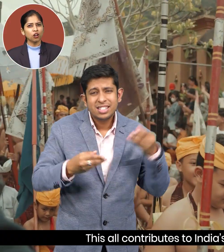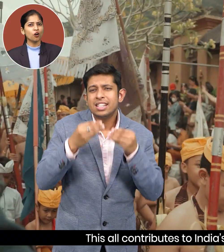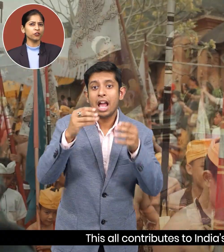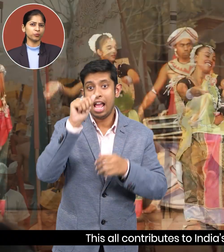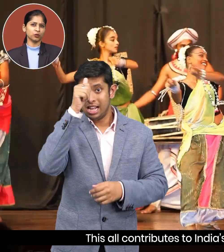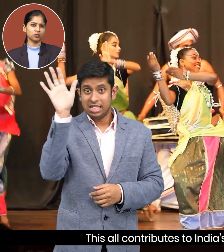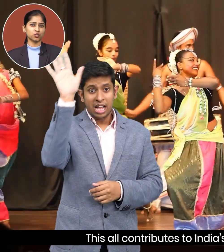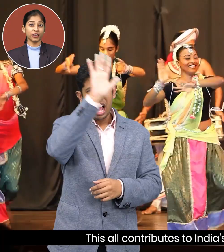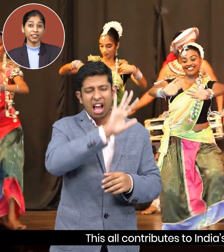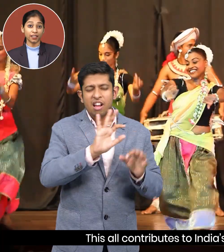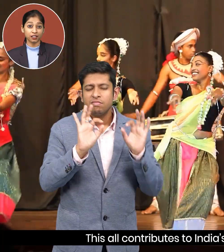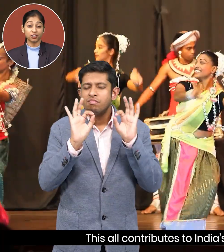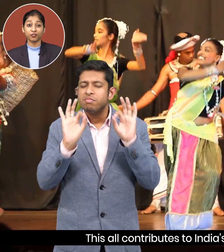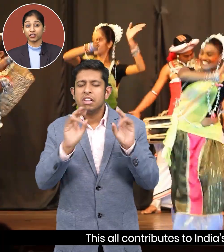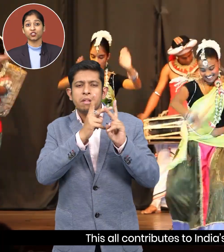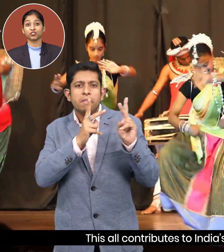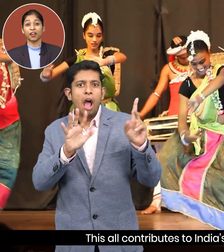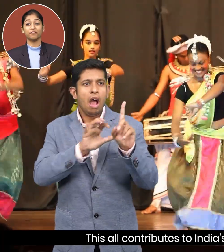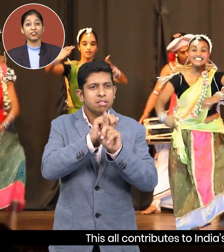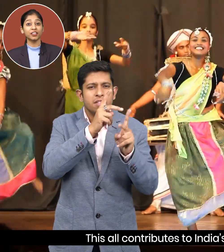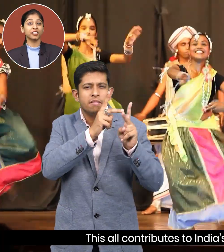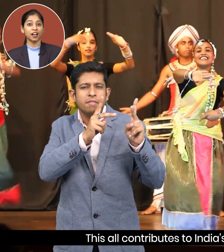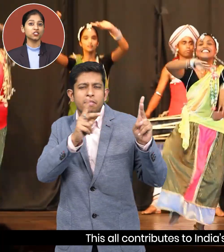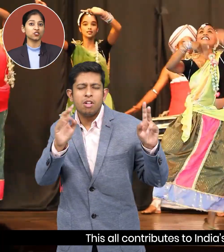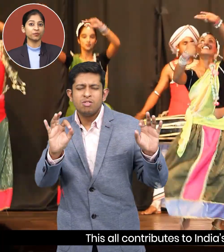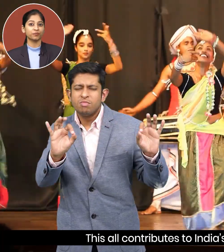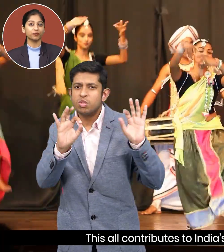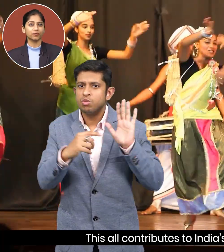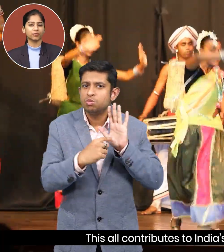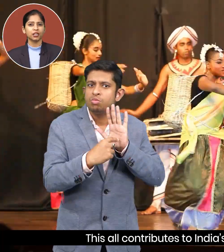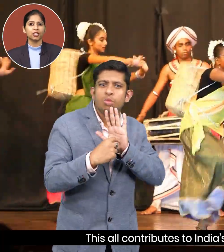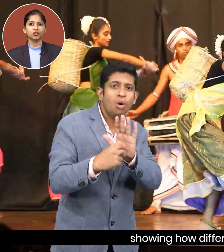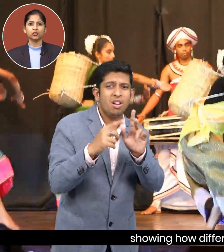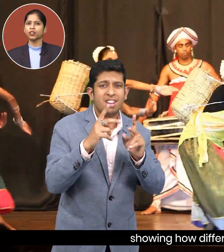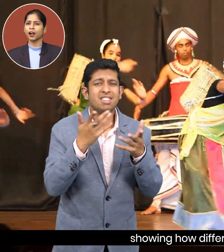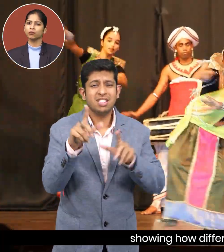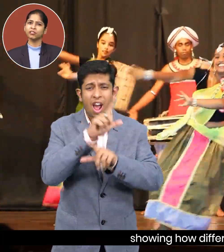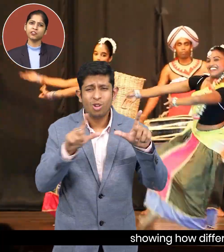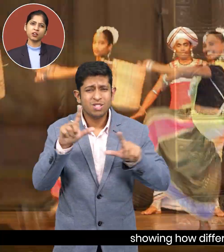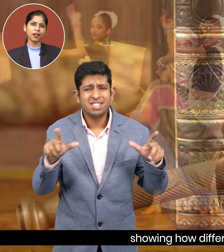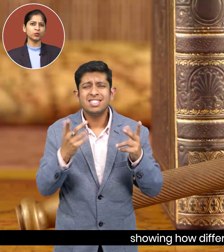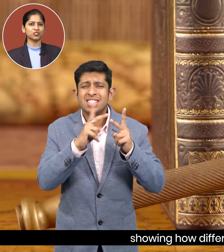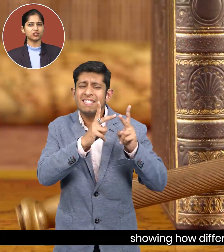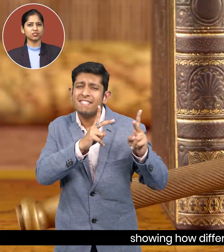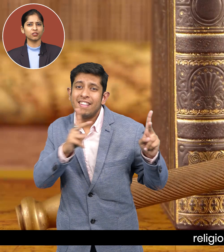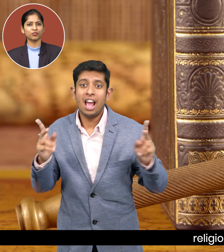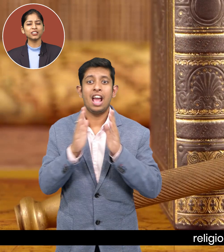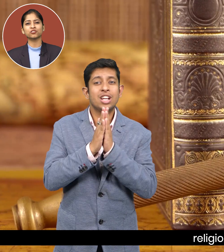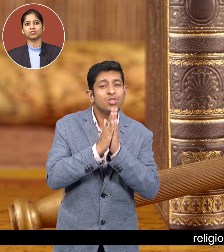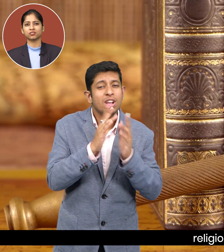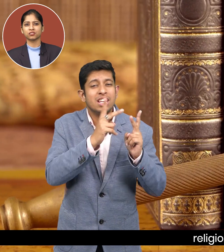This all contributes to India's rich and varied culture, showing how different